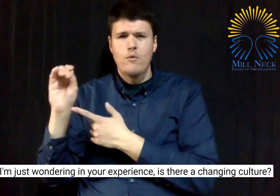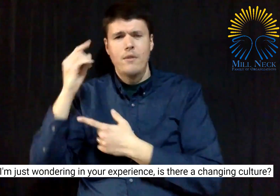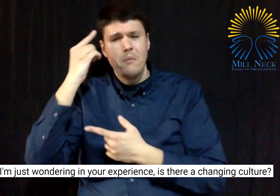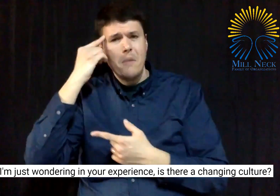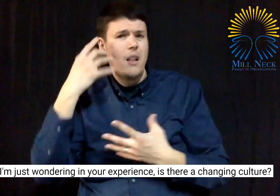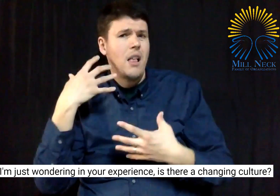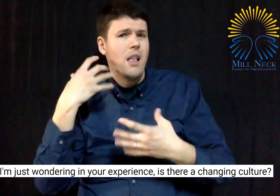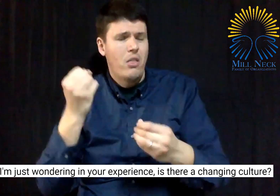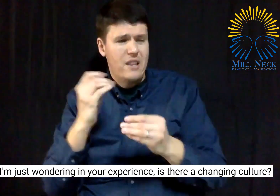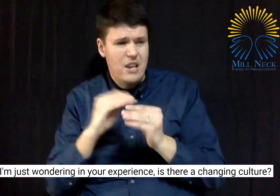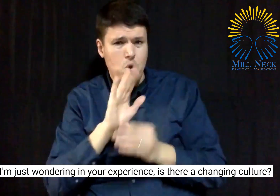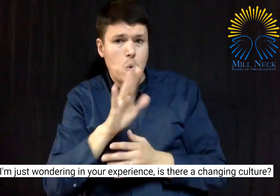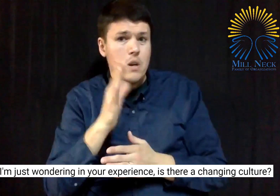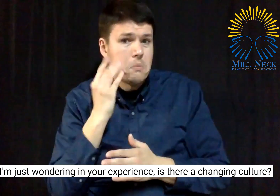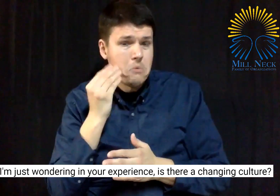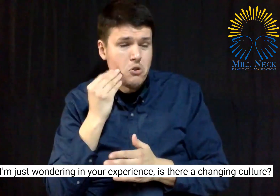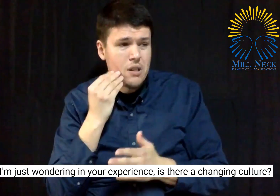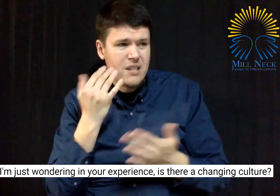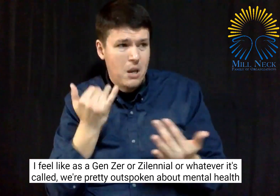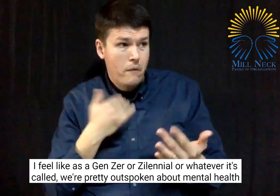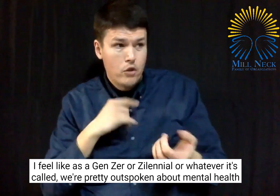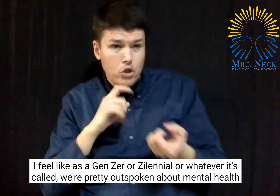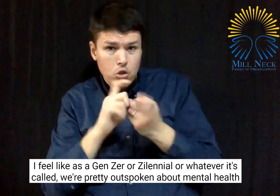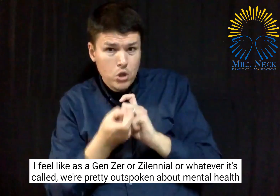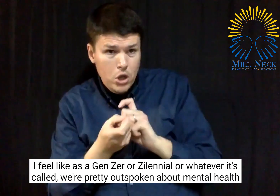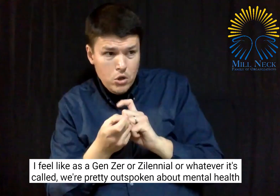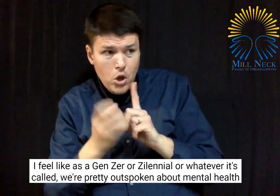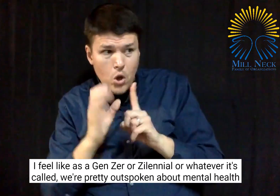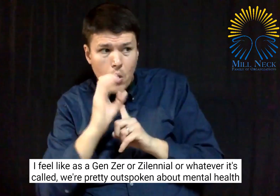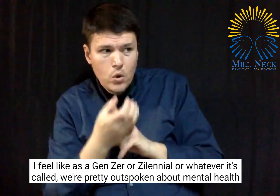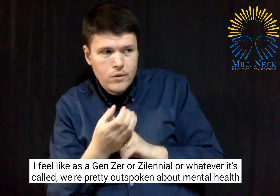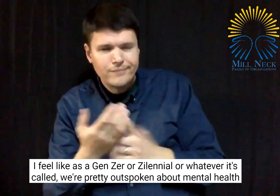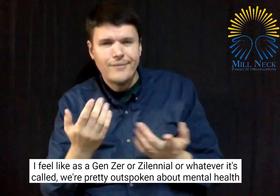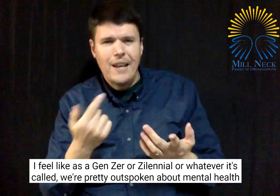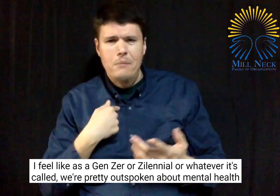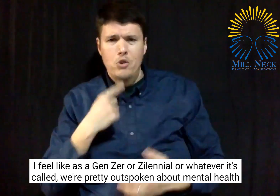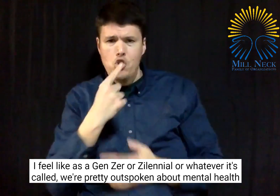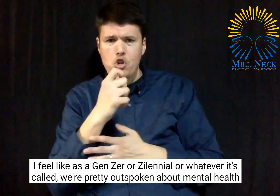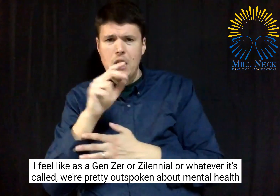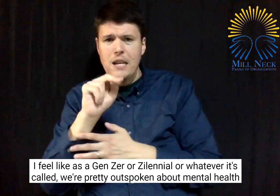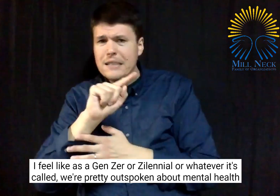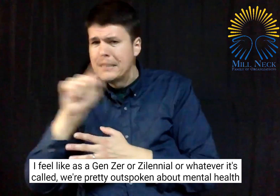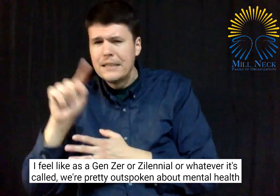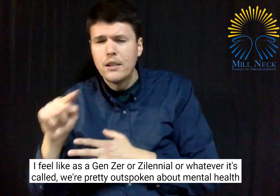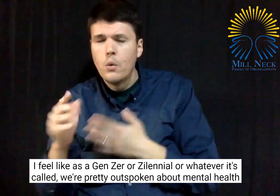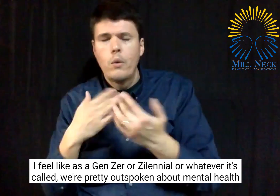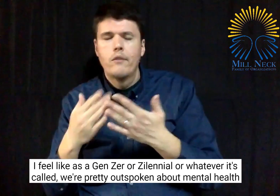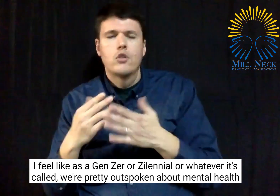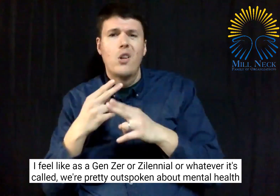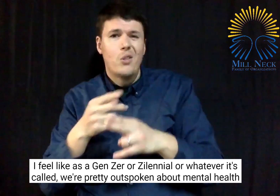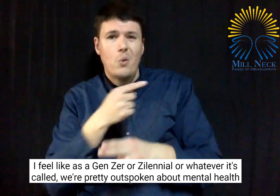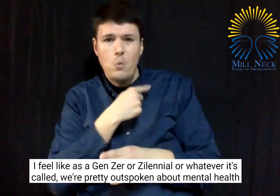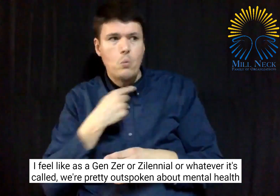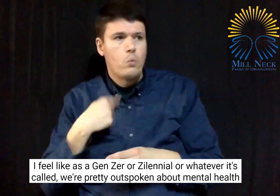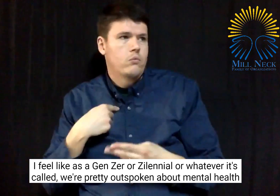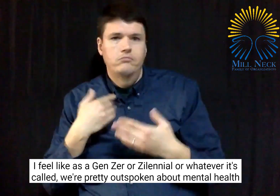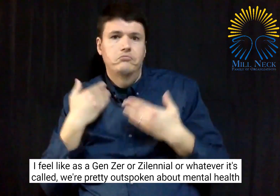in your experience, is there a changing culture? I feel like as a Gen Zer or whatever it's called, we're pretty outspoken about mental health, at